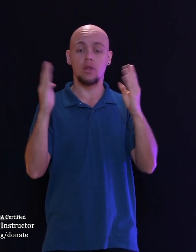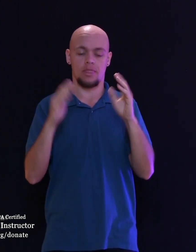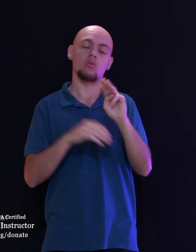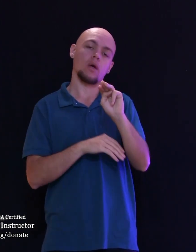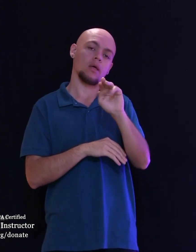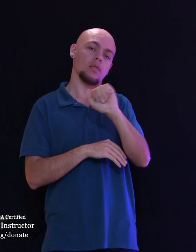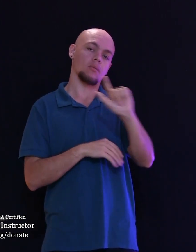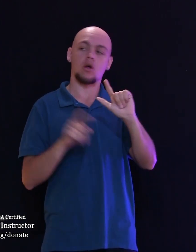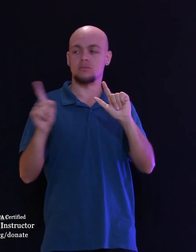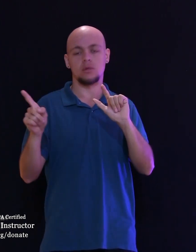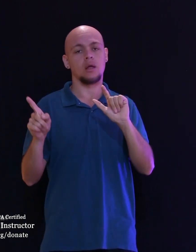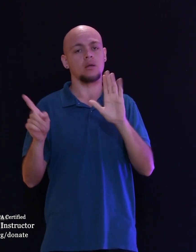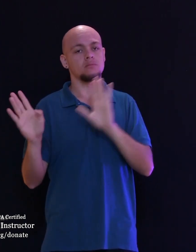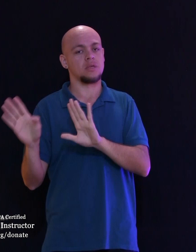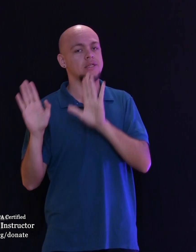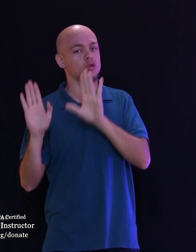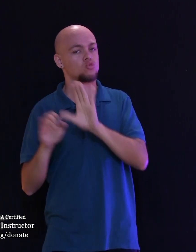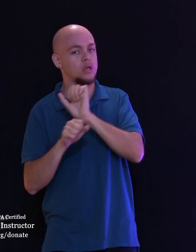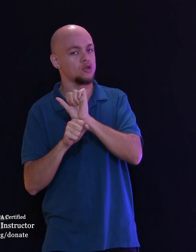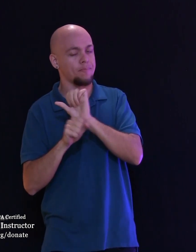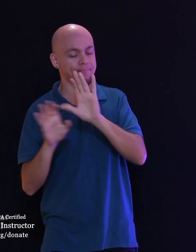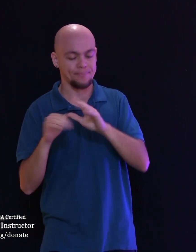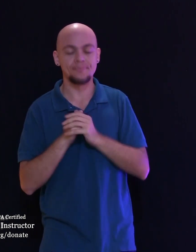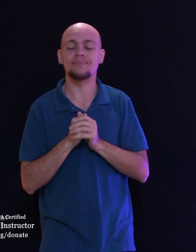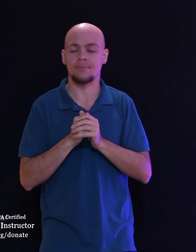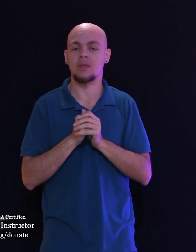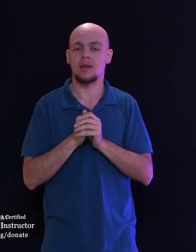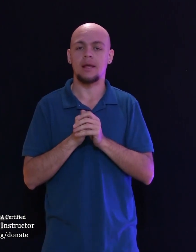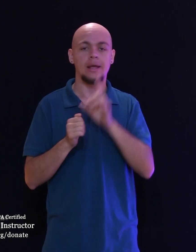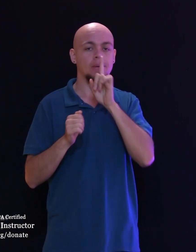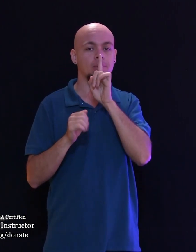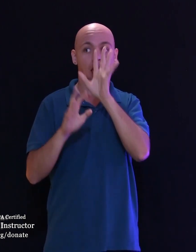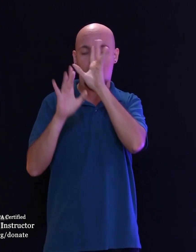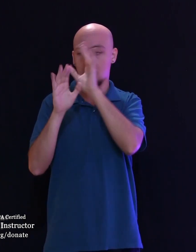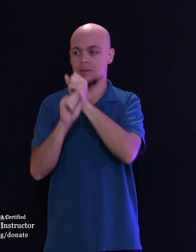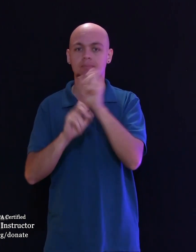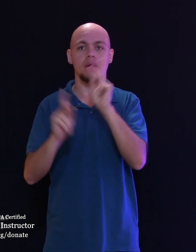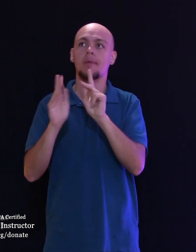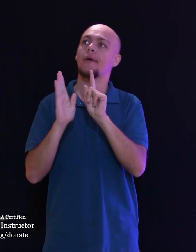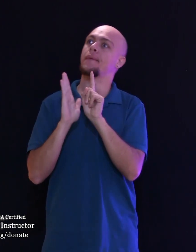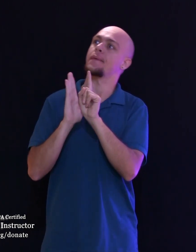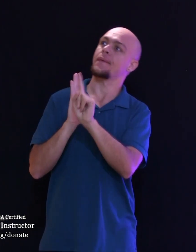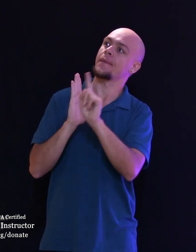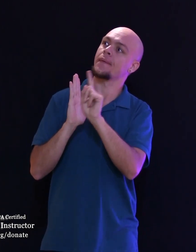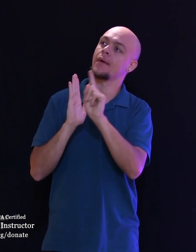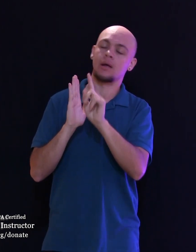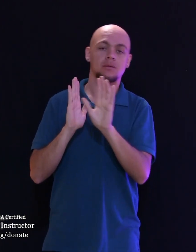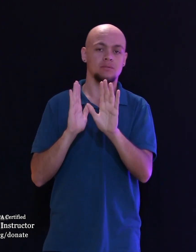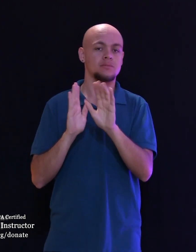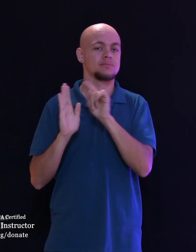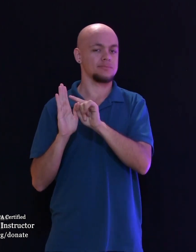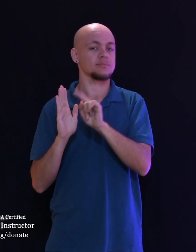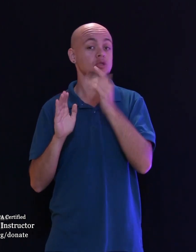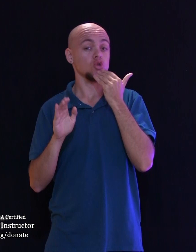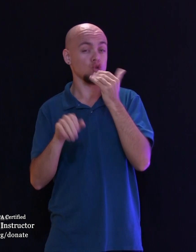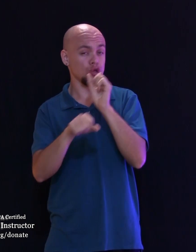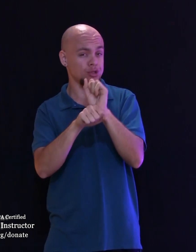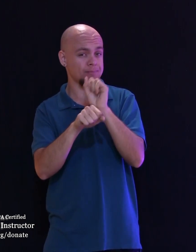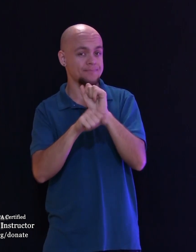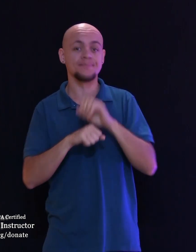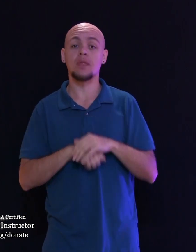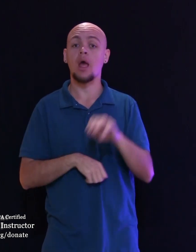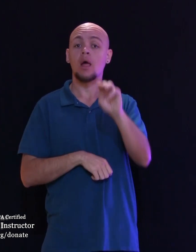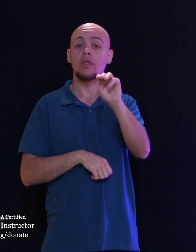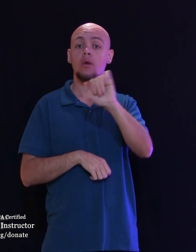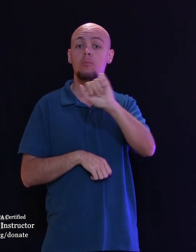mall, he does a great job. It's an awesome job, right? And they are very eye-catching. People stop by and look at our windows all the time. He does a great job. Now